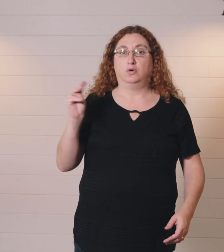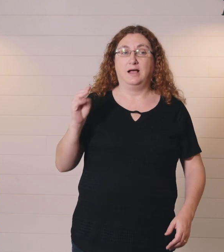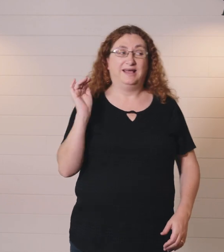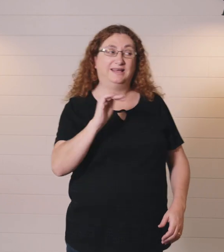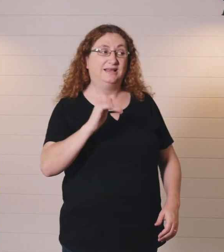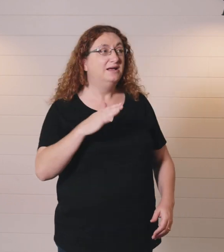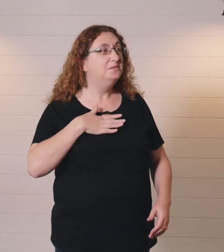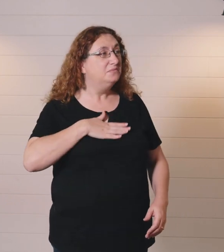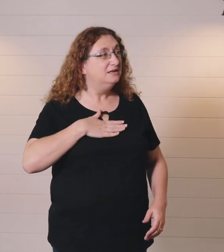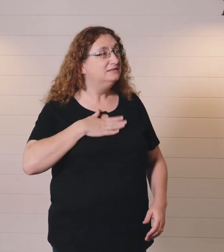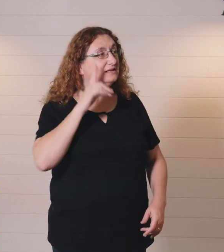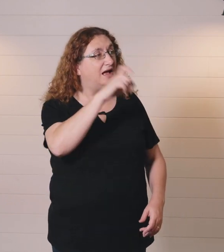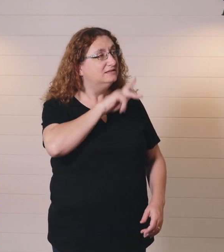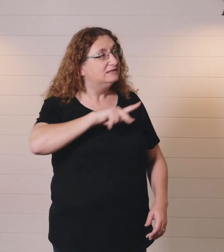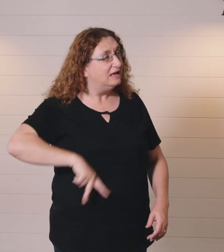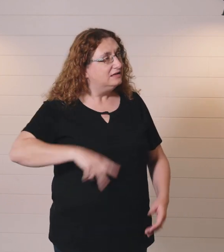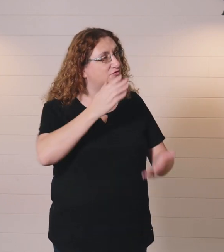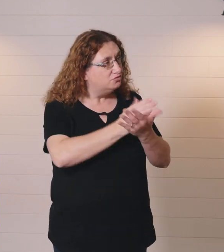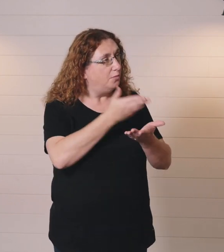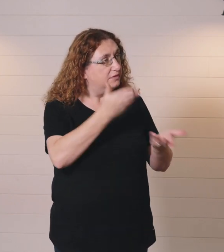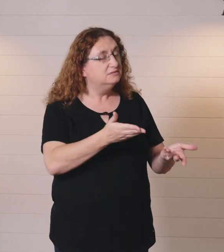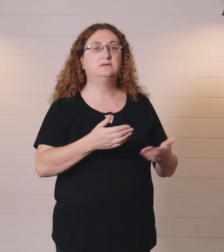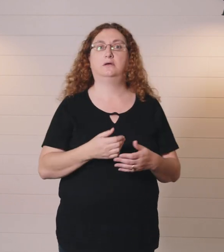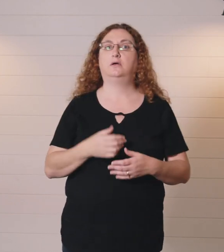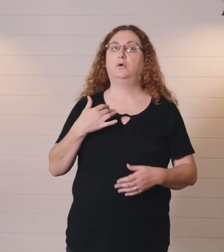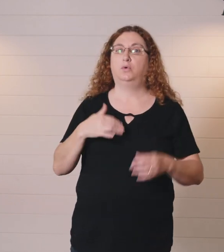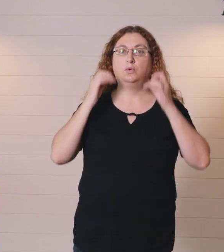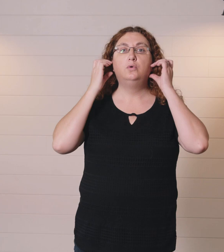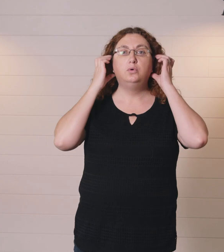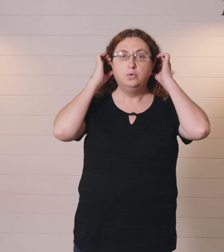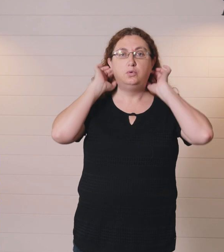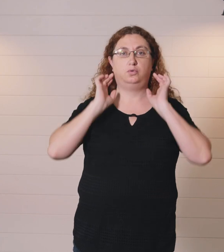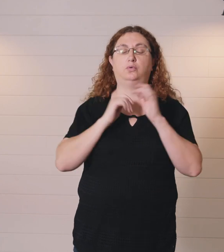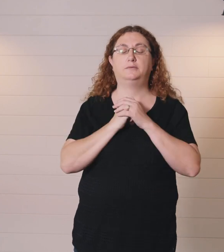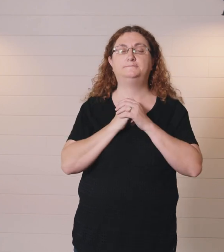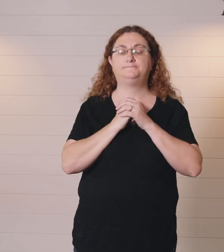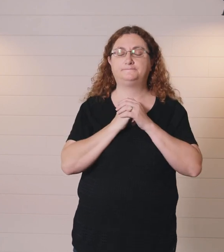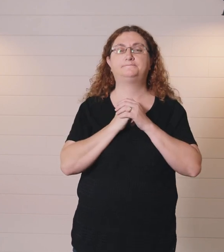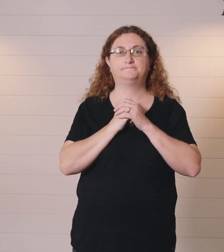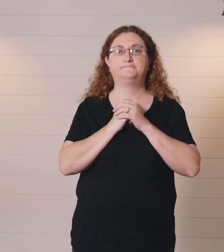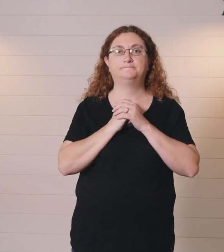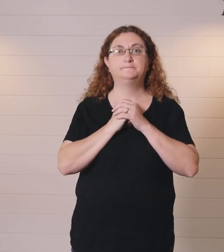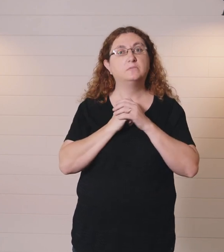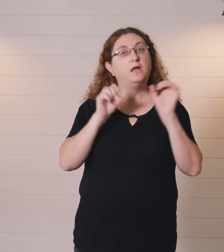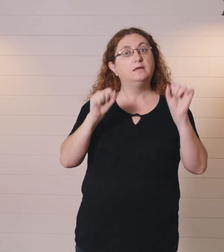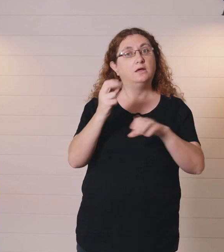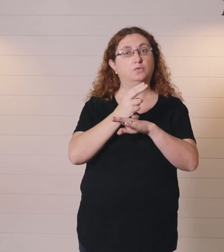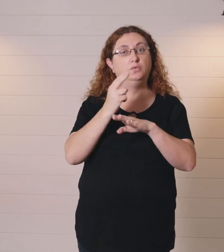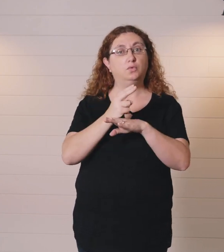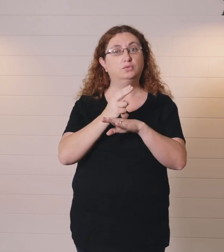speak on behalf of the voiceless? So many directions that we could head with this right now, using Esther as